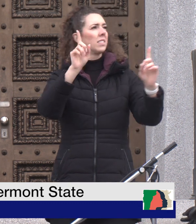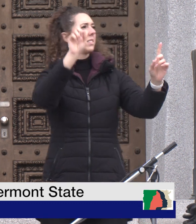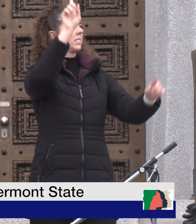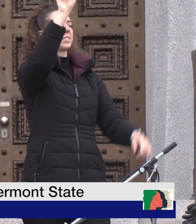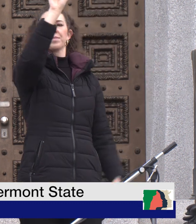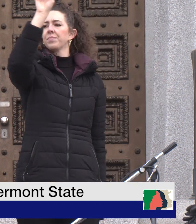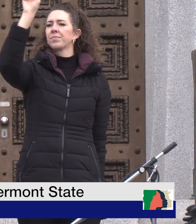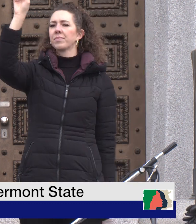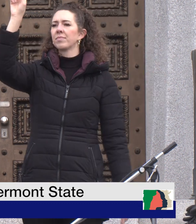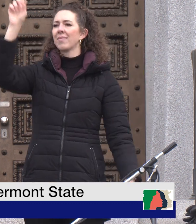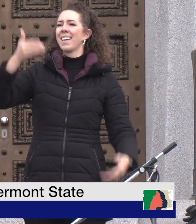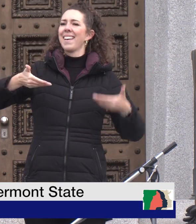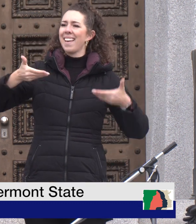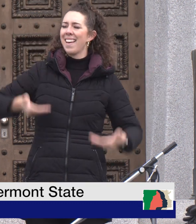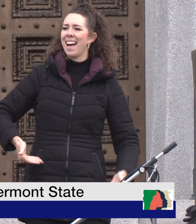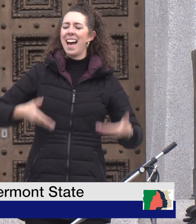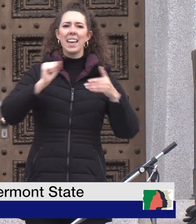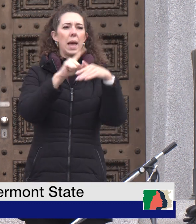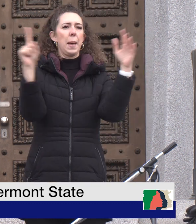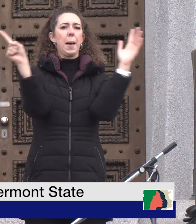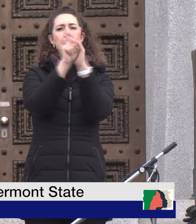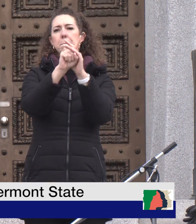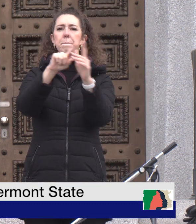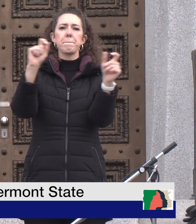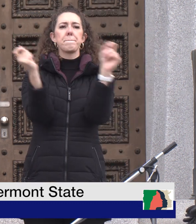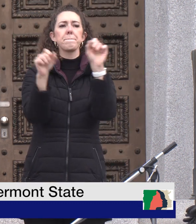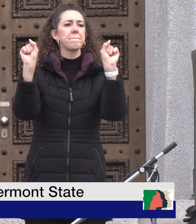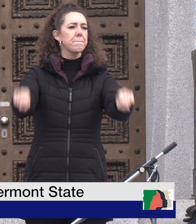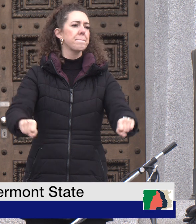will be the change.